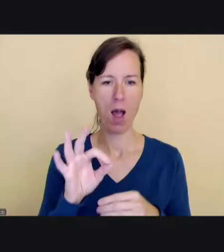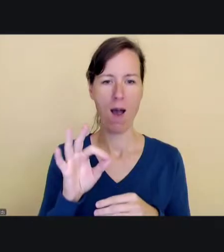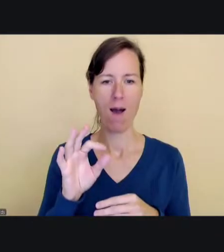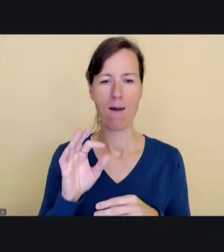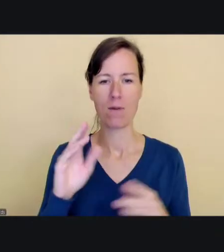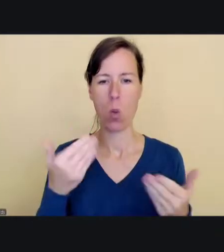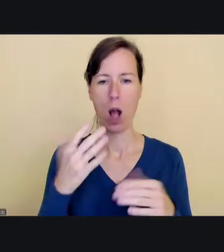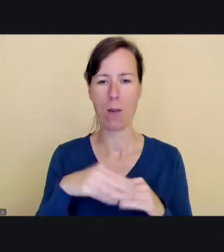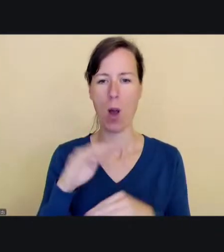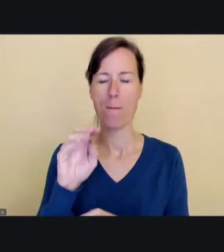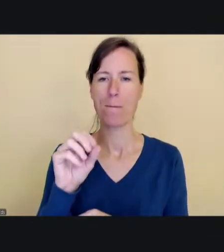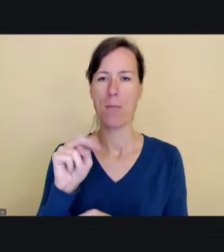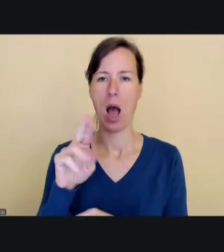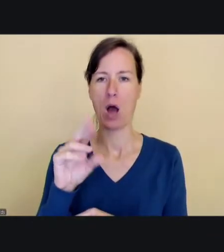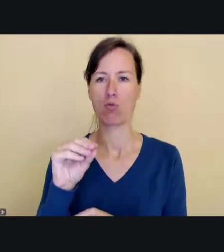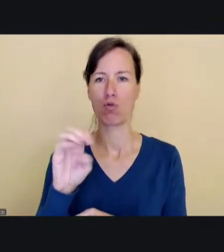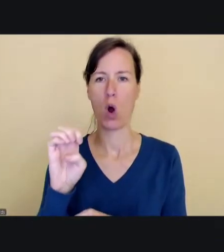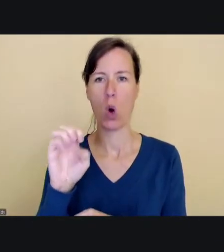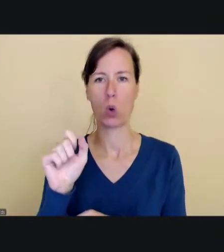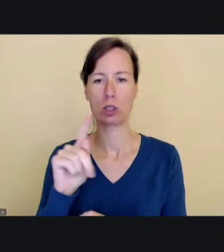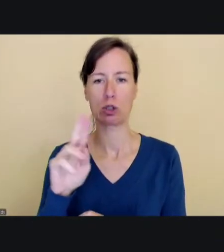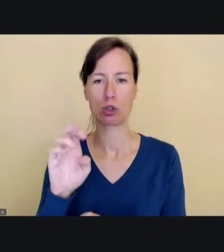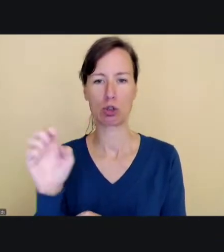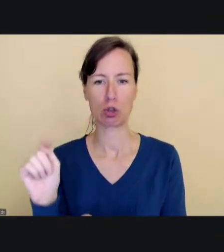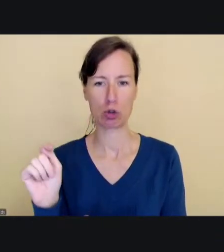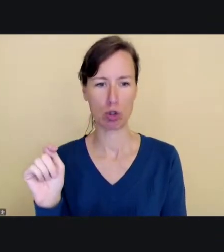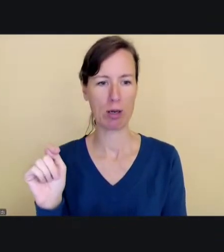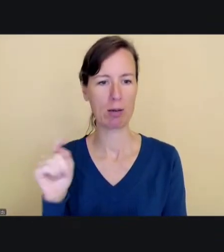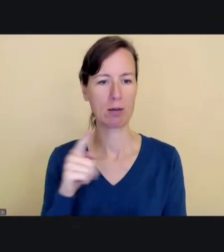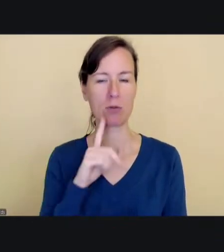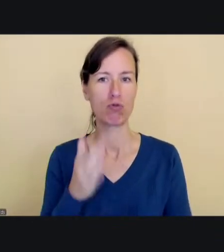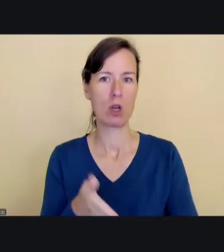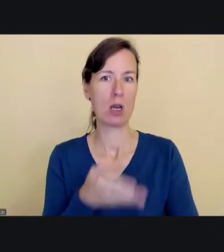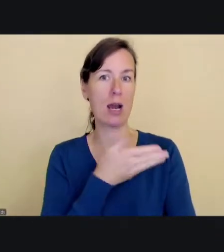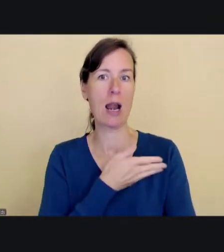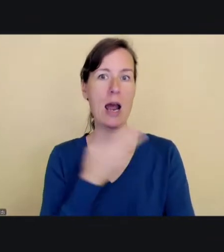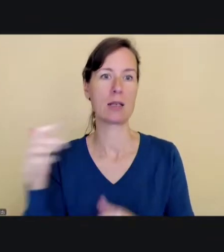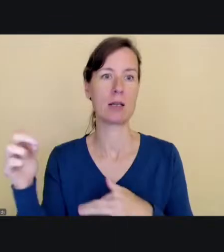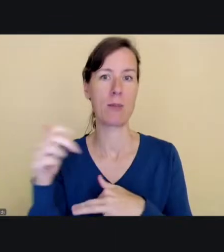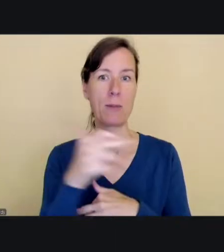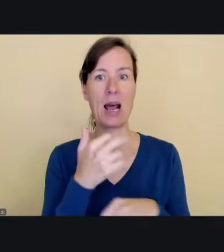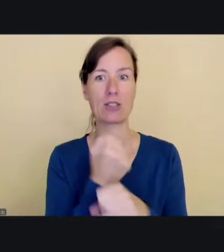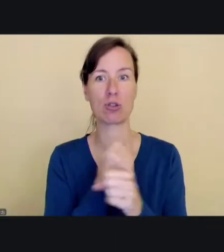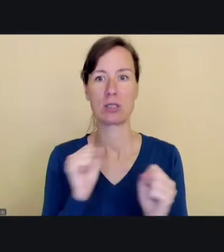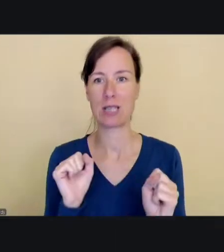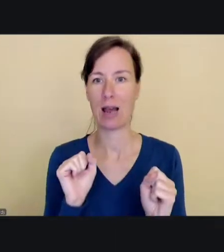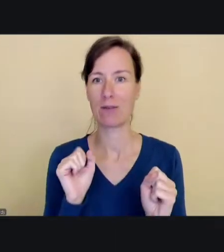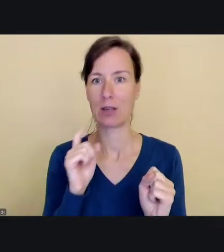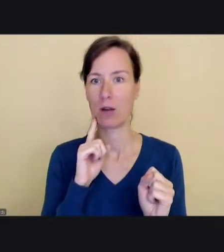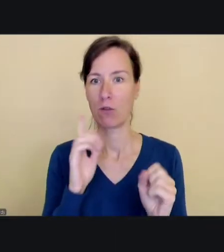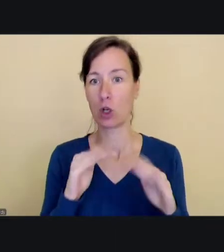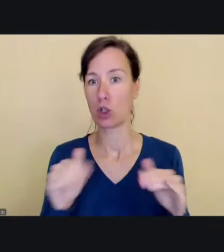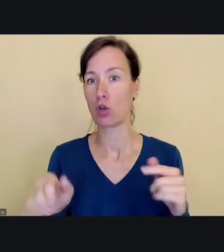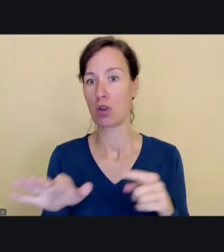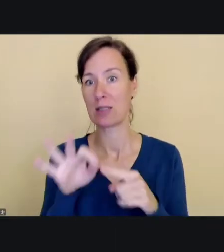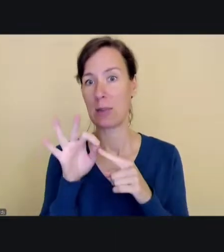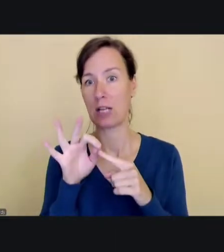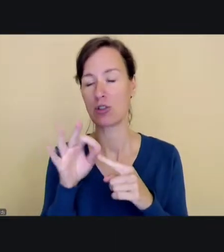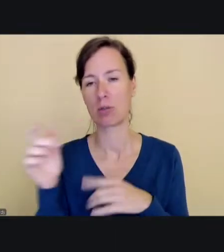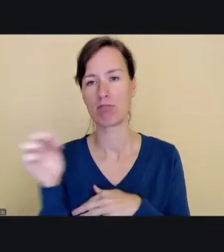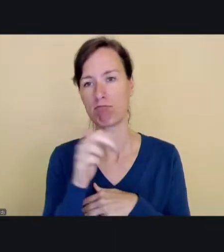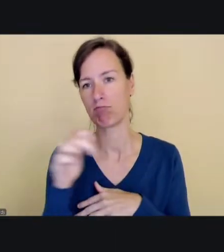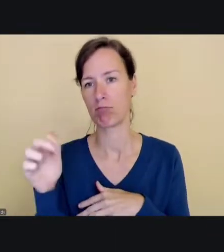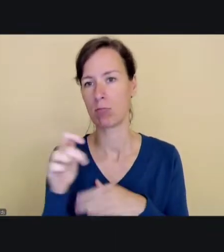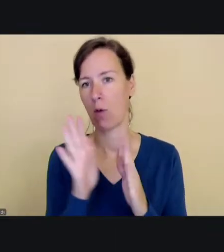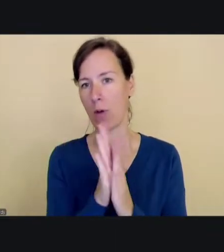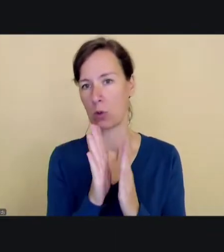especially for children walking to and from school. and contributes to the overall accessibility